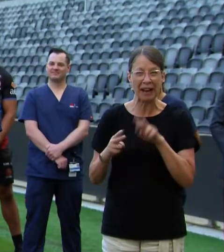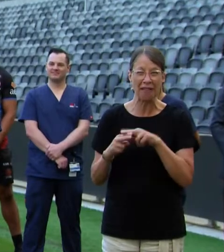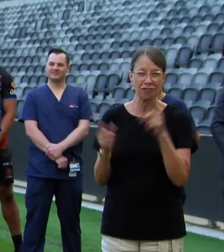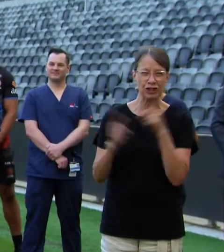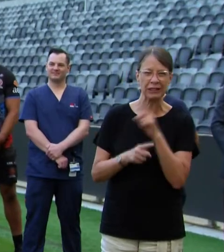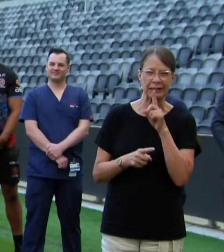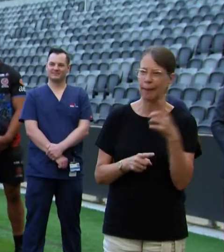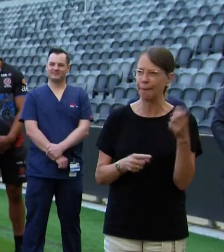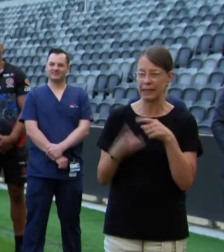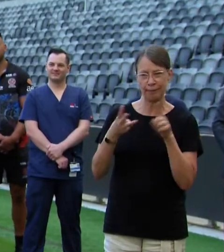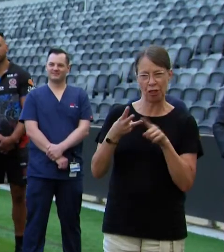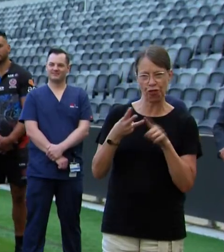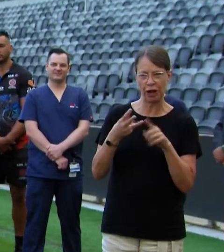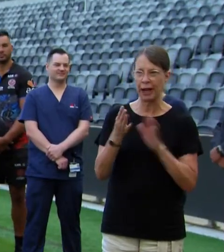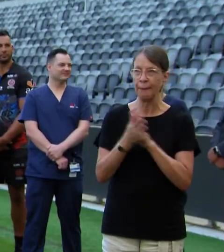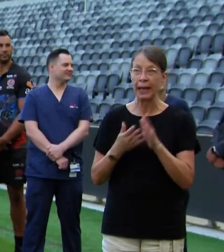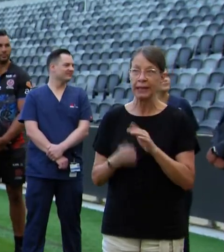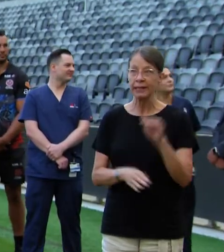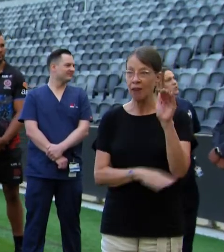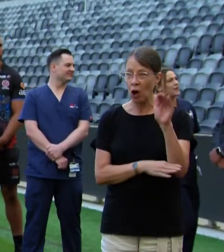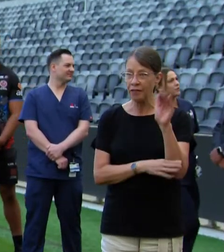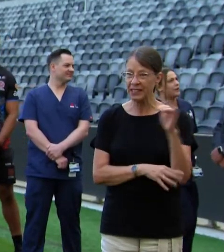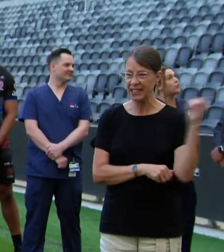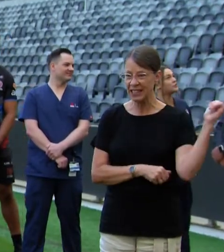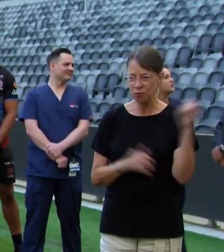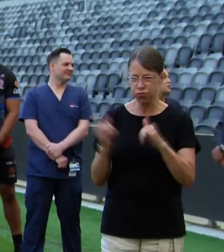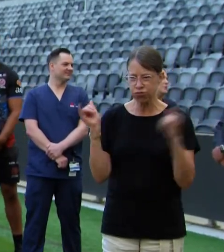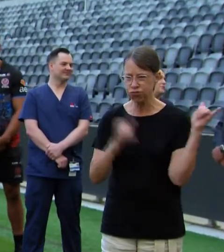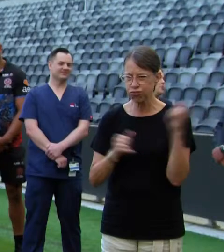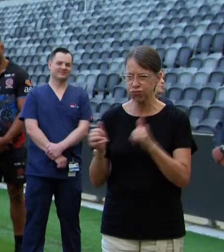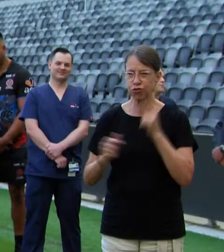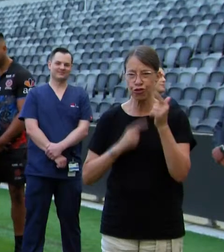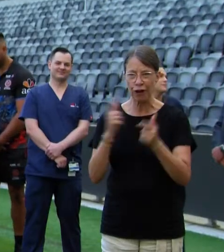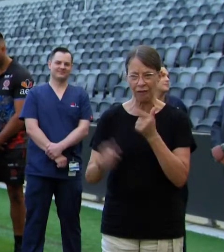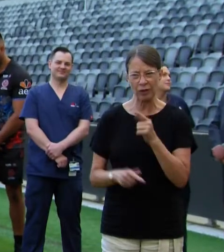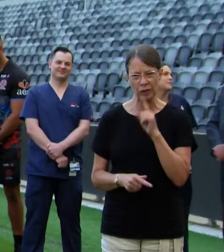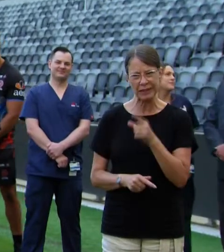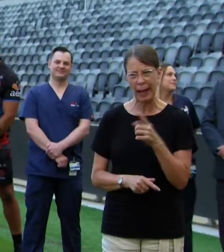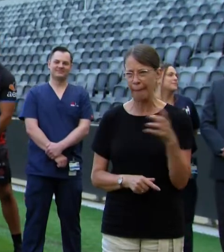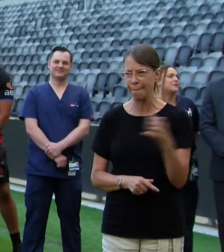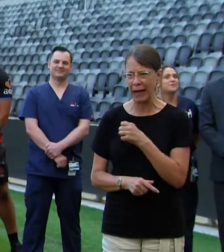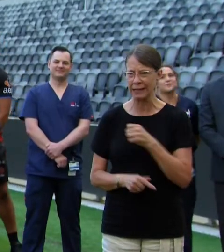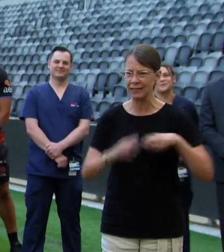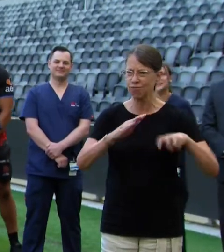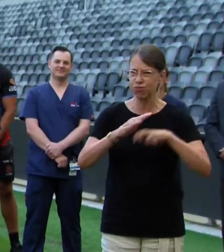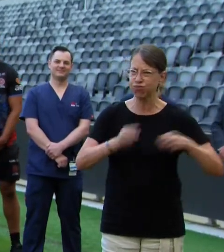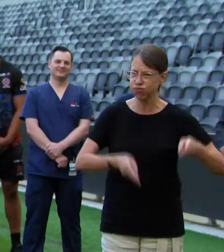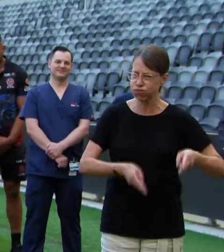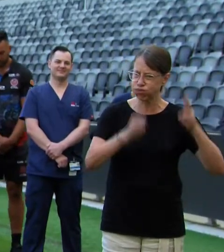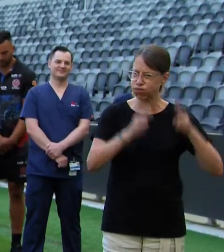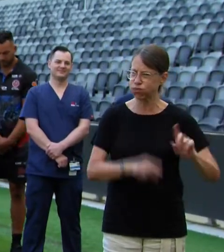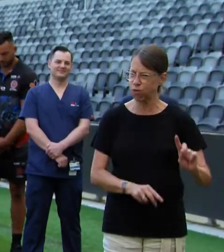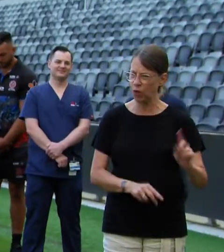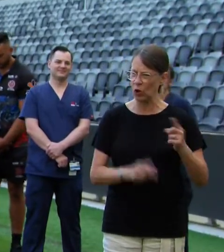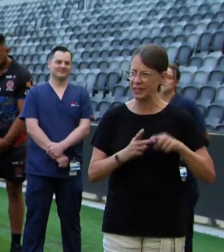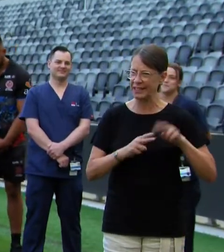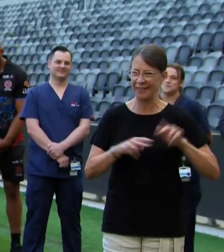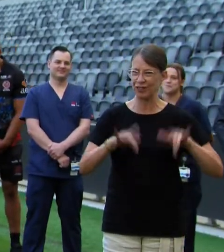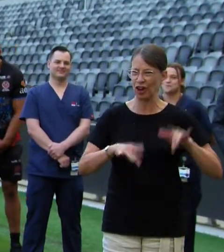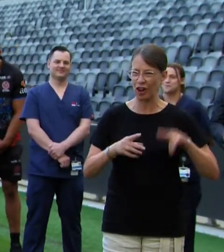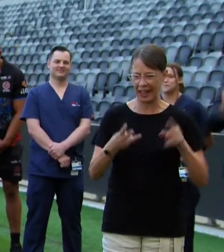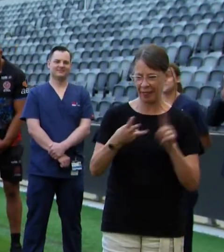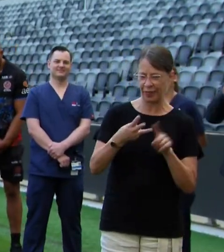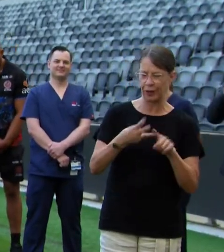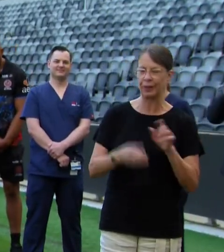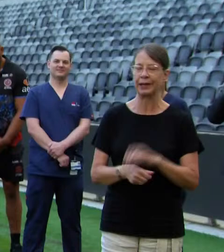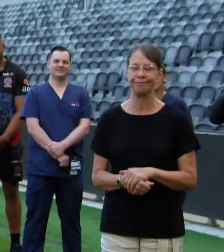Well, the first things first. I'll wait for the ATAGI advice, and that's coming to National Cabinet. We'll consider that,